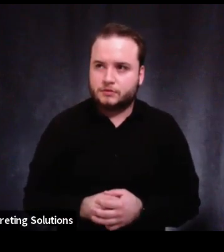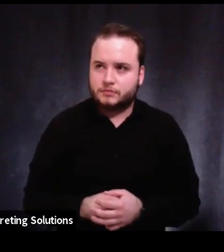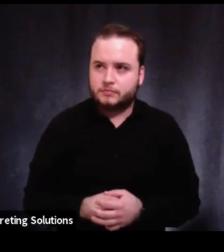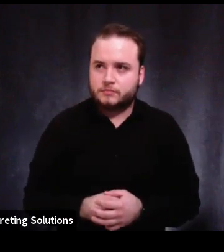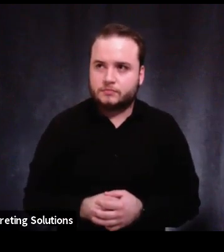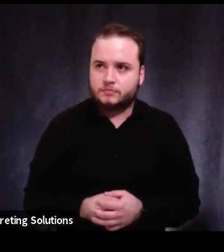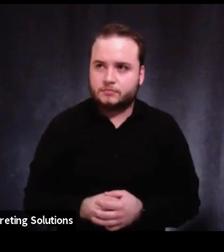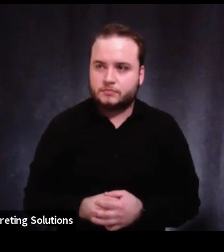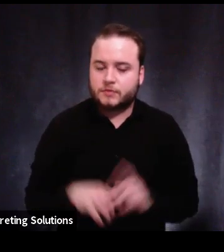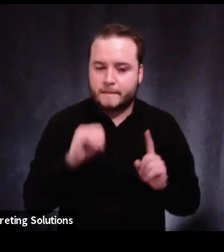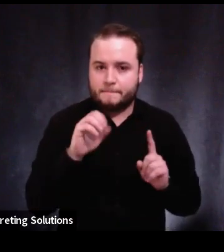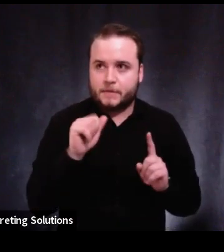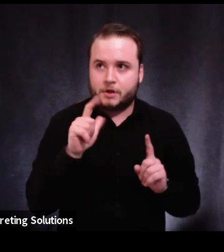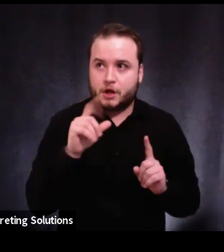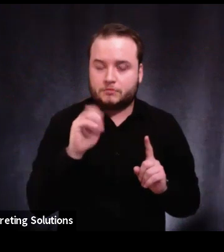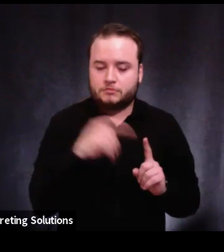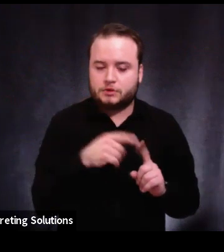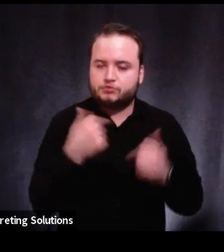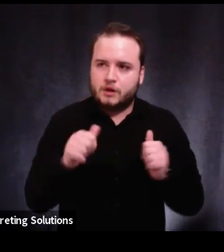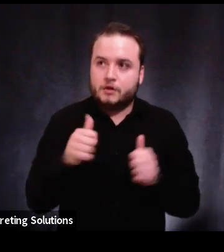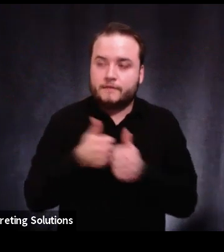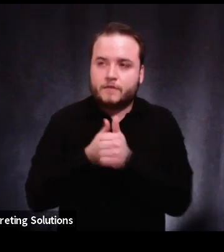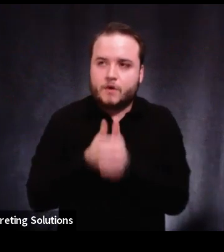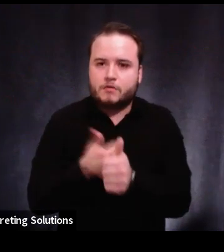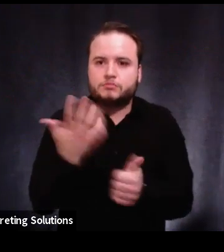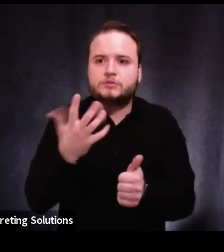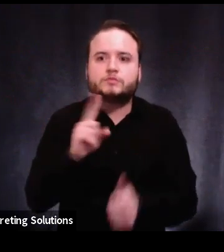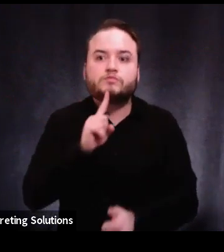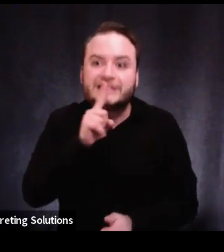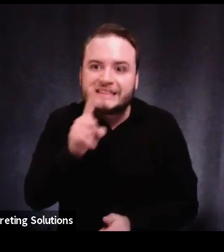healthcare systems around the state what